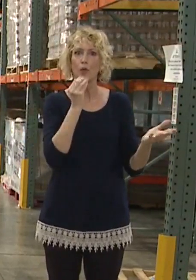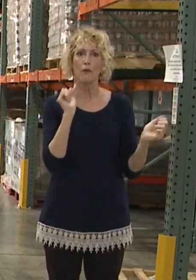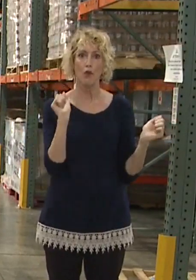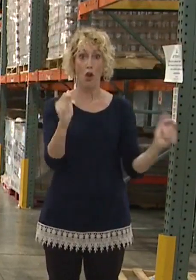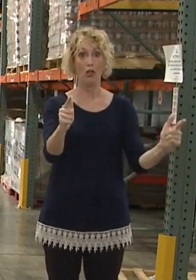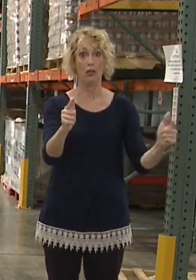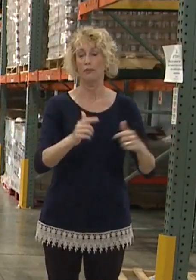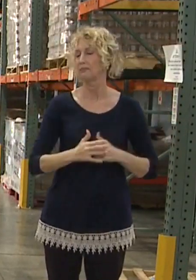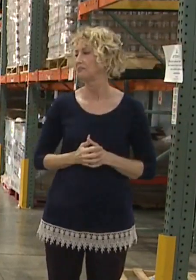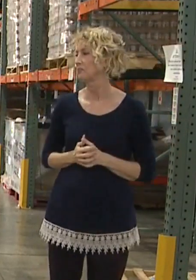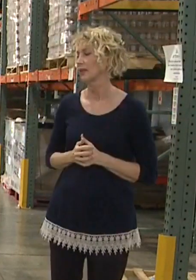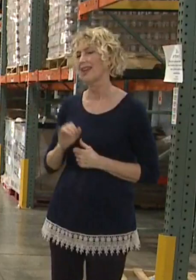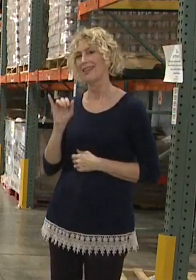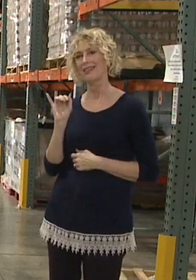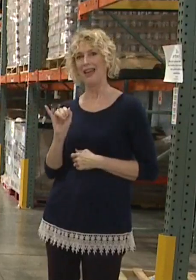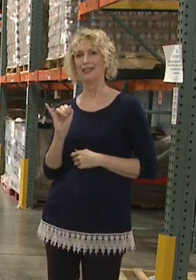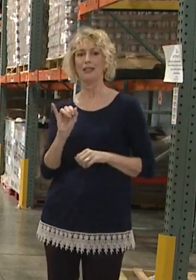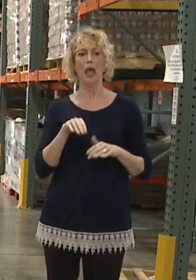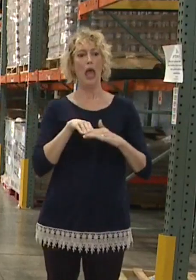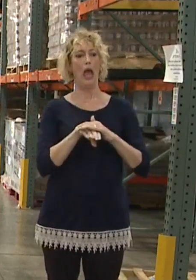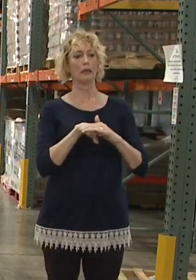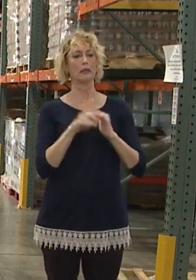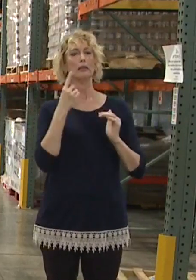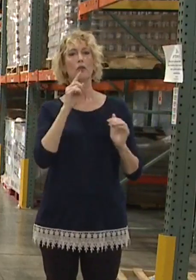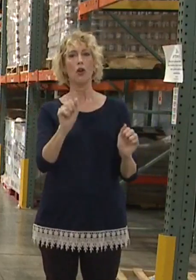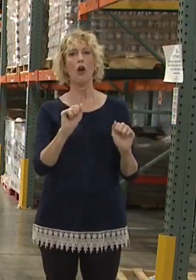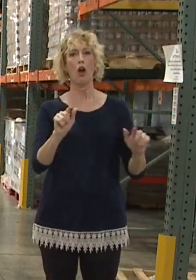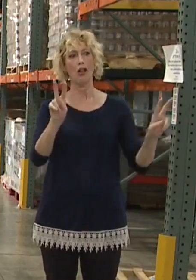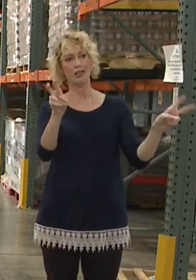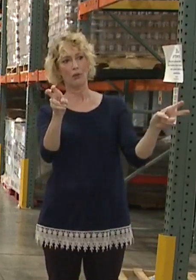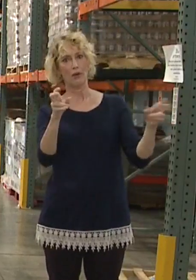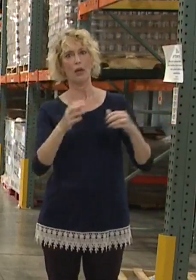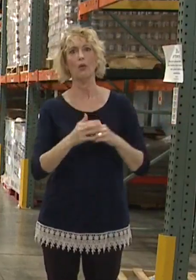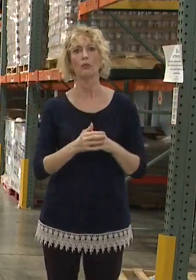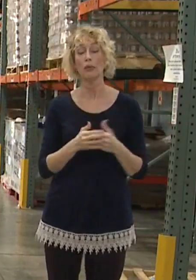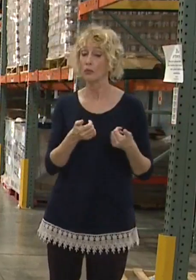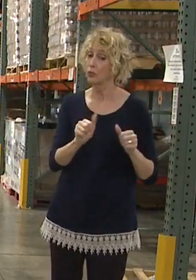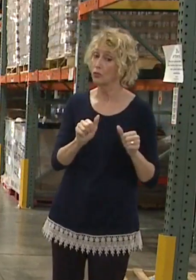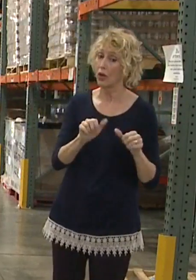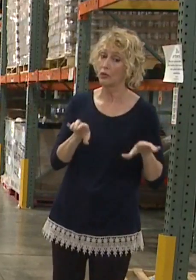That's been our motto. But we're going to try the best to do what we got.